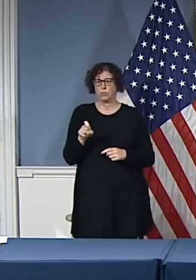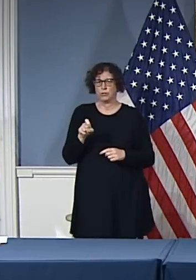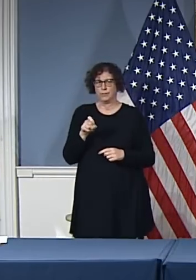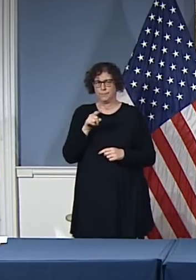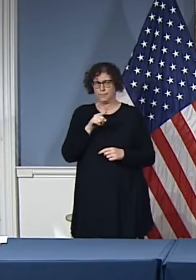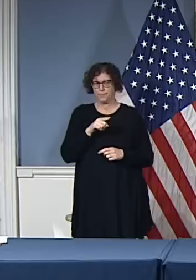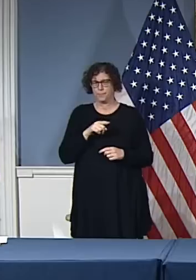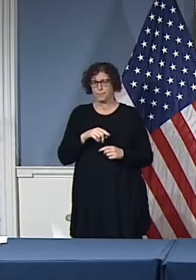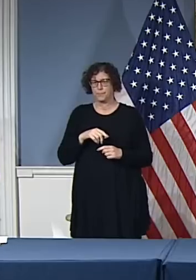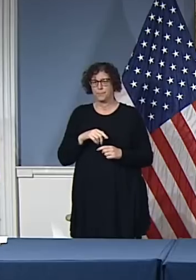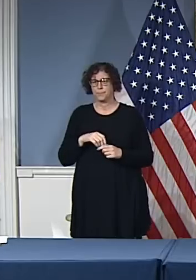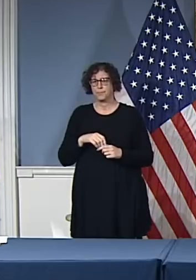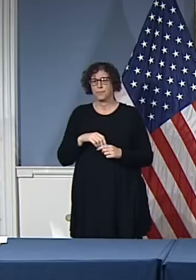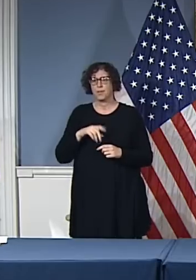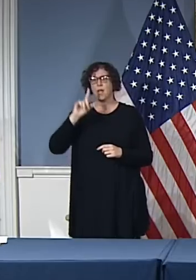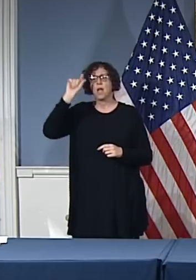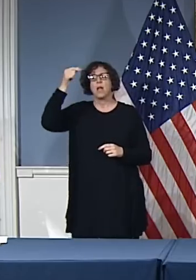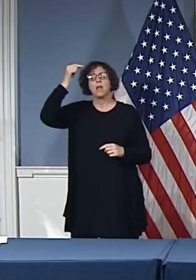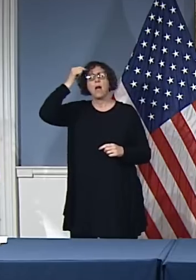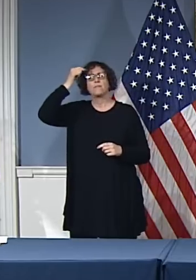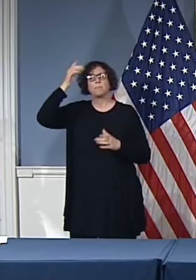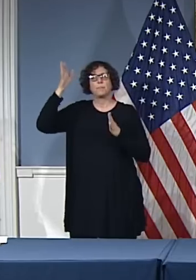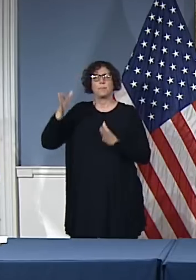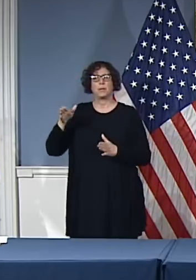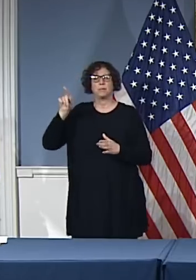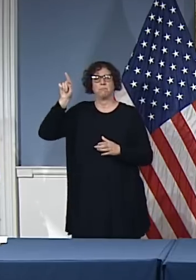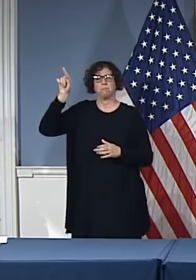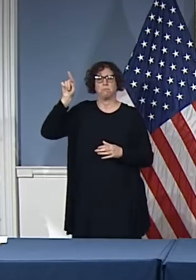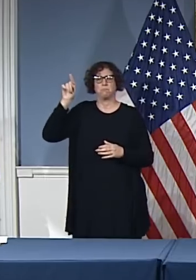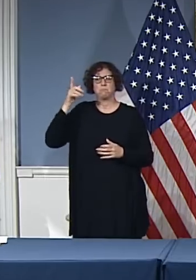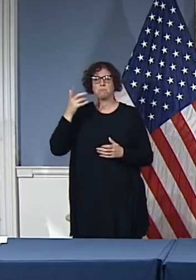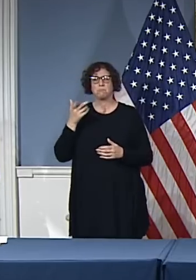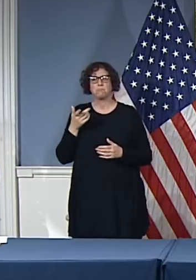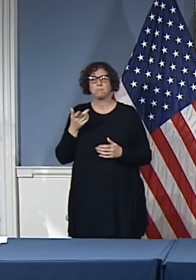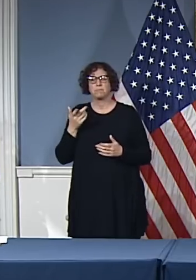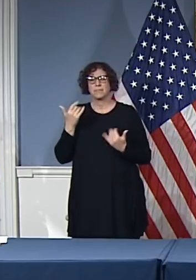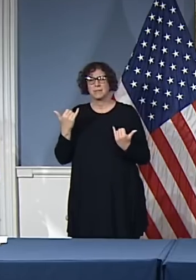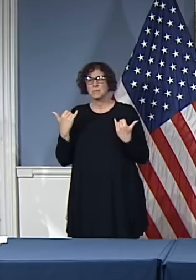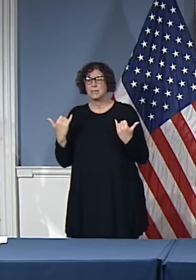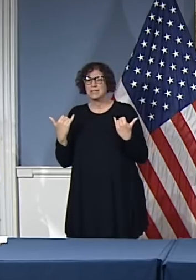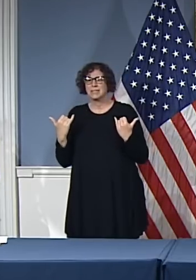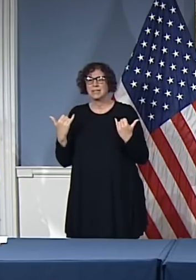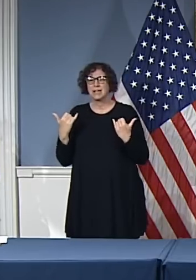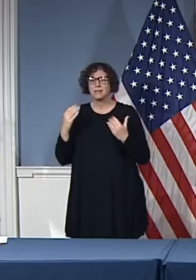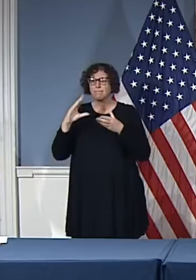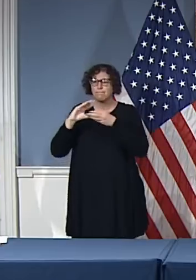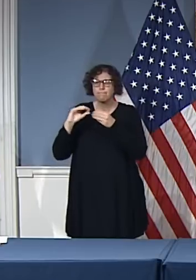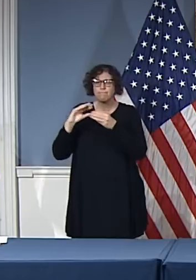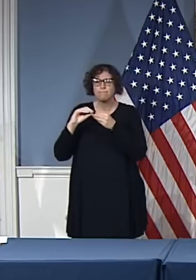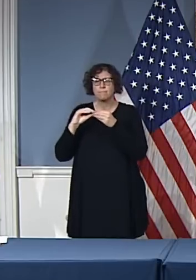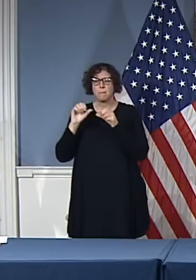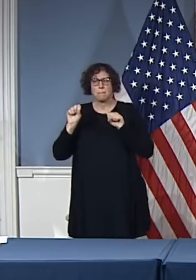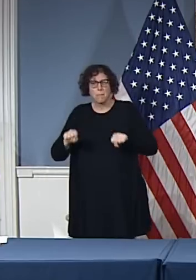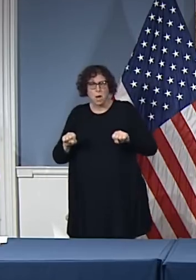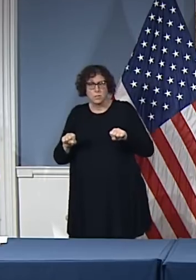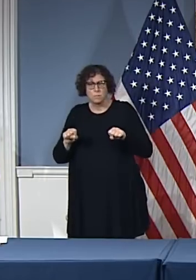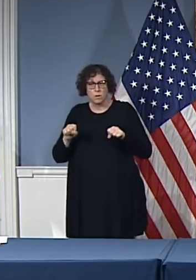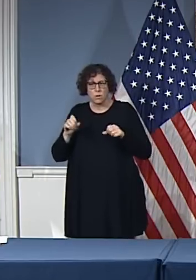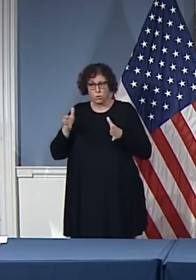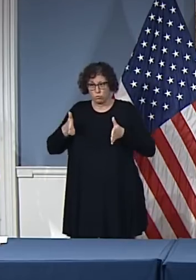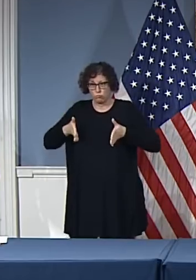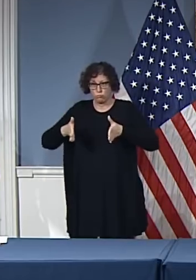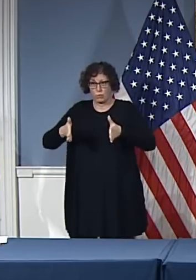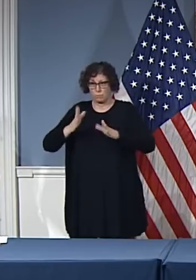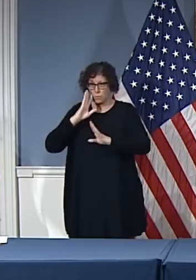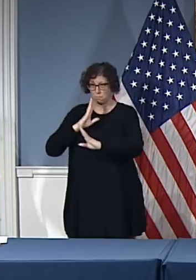potentially opening up some streets, or I should say closing them to vehicular traffic and opening them up for people who want to get out, stretch their